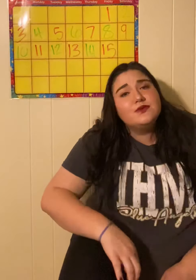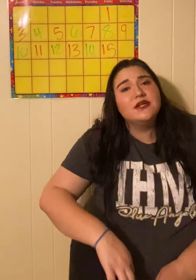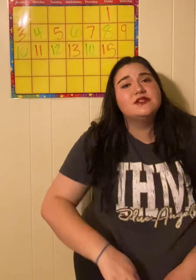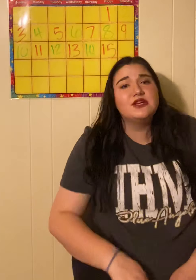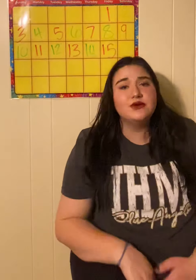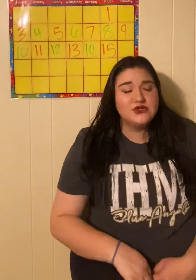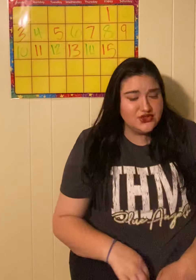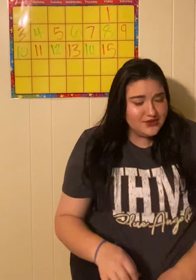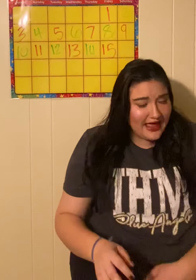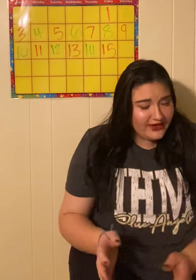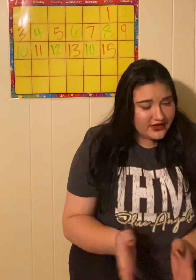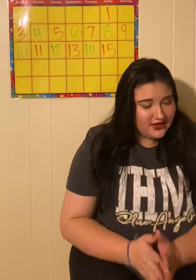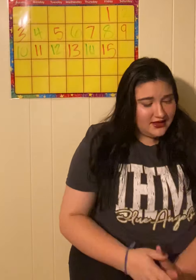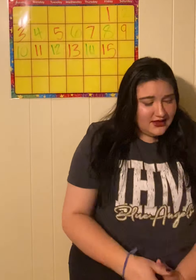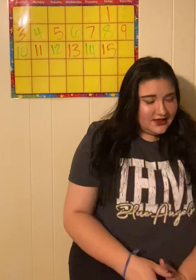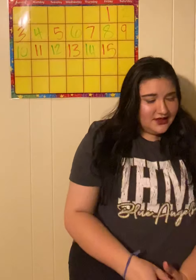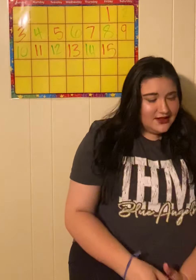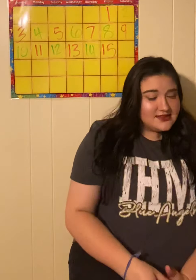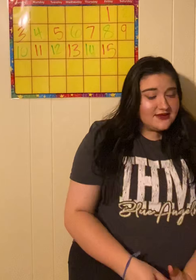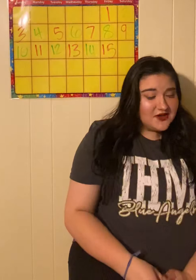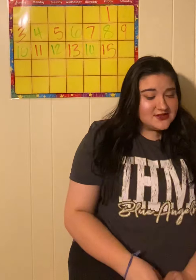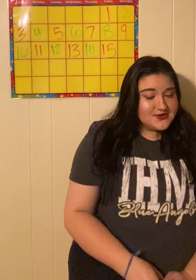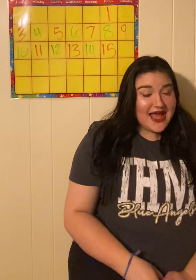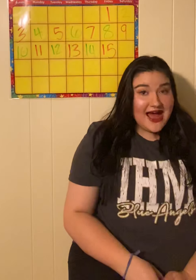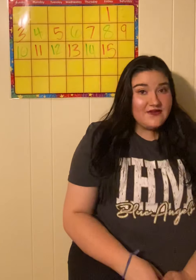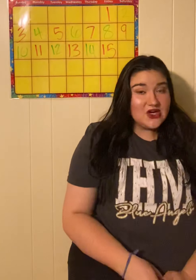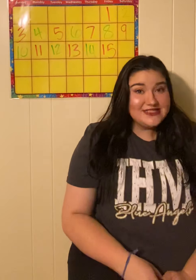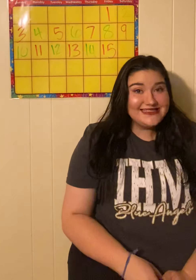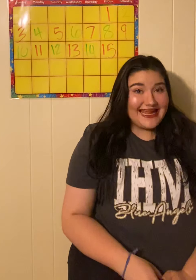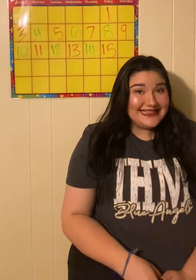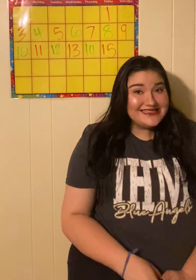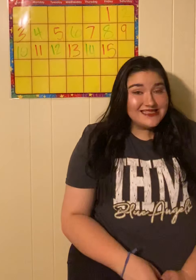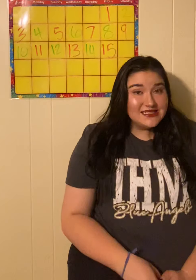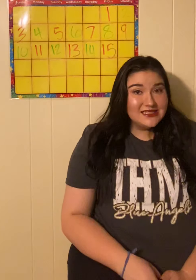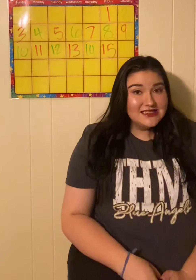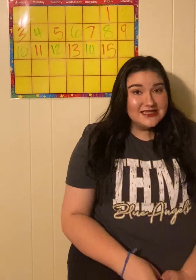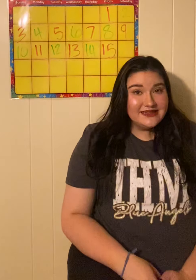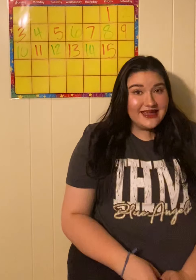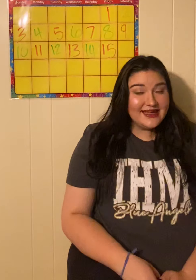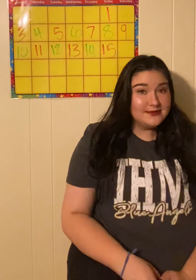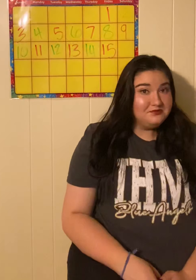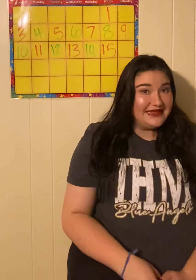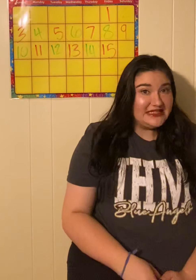words go together. So the first ones we have are sand and beach.